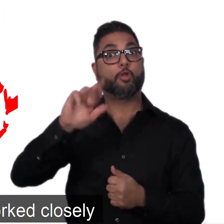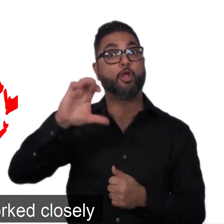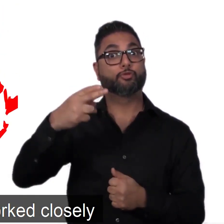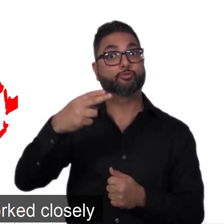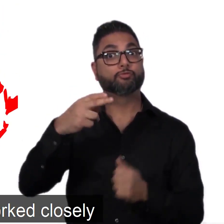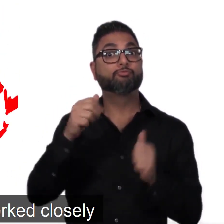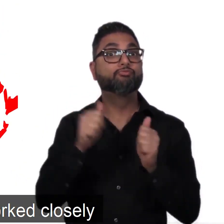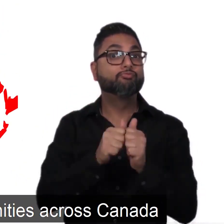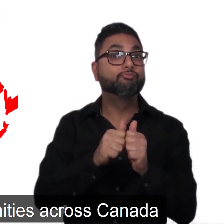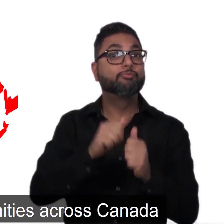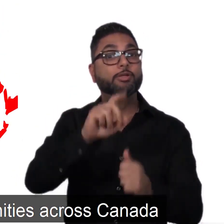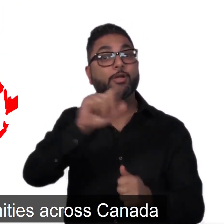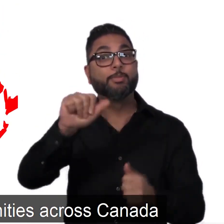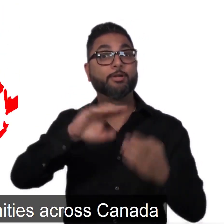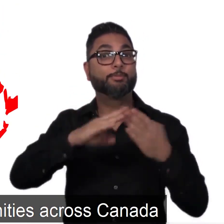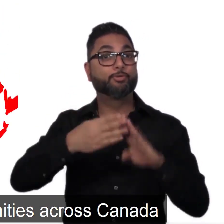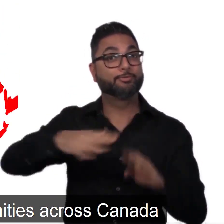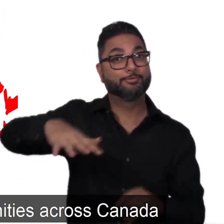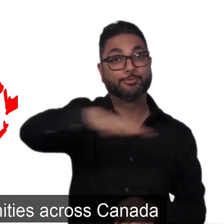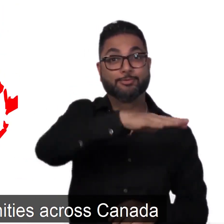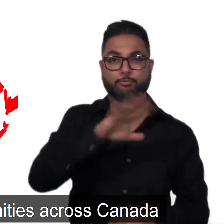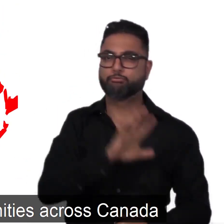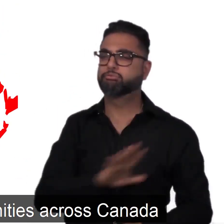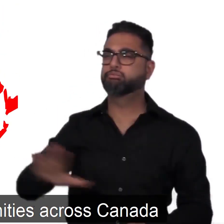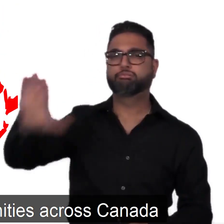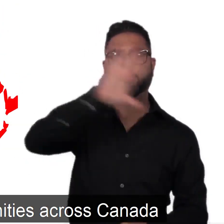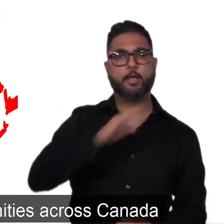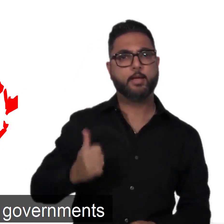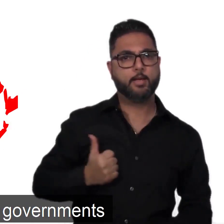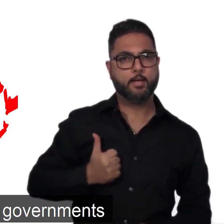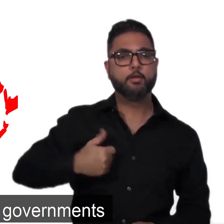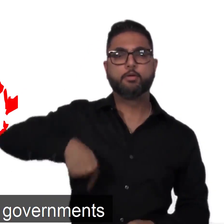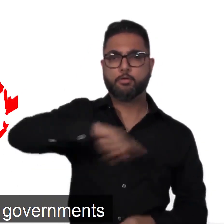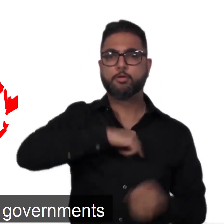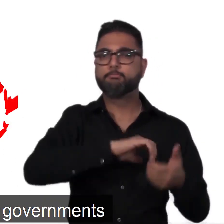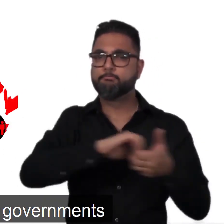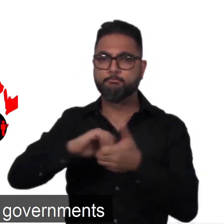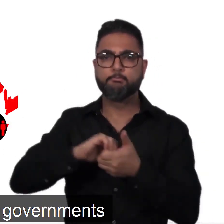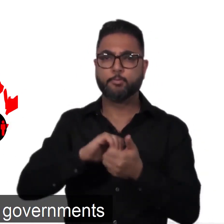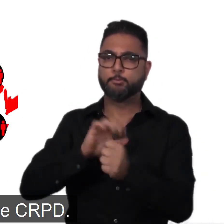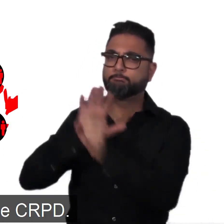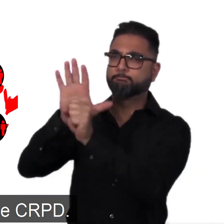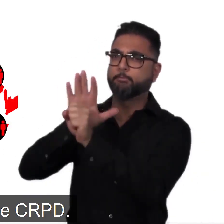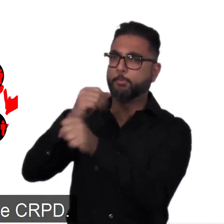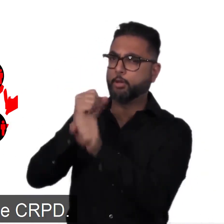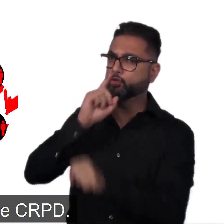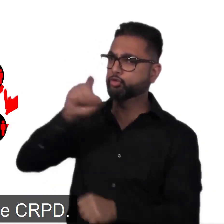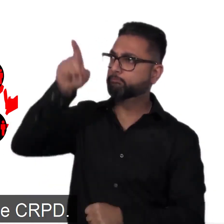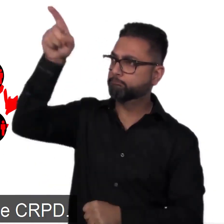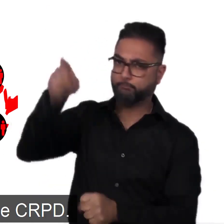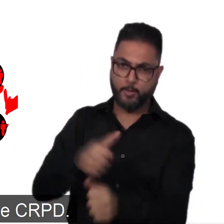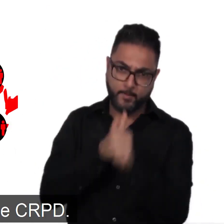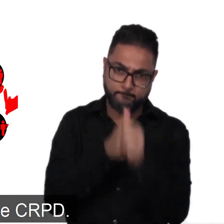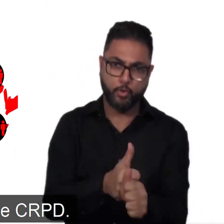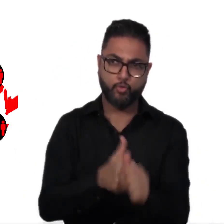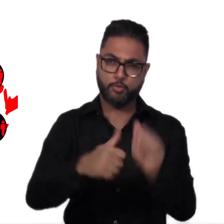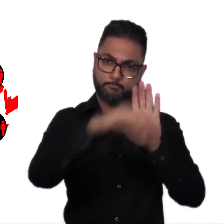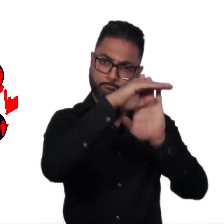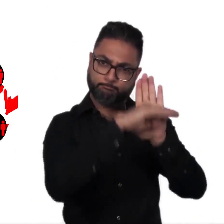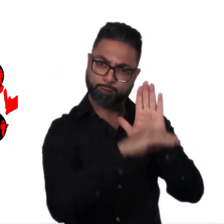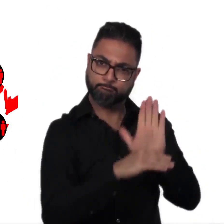ARCH has worked closely with disability communities across Canada to advocate for governments to follow the CRPD.